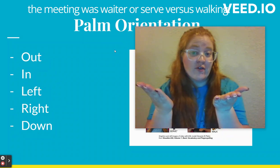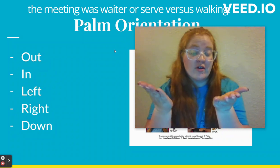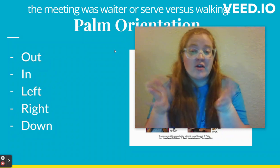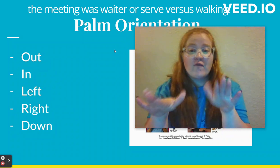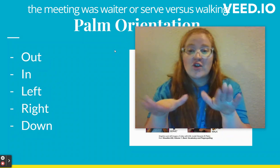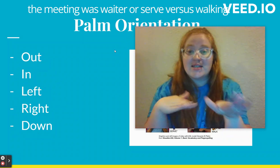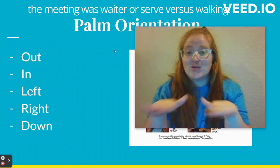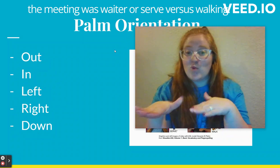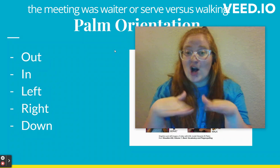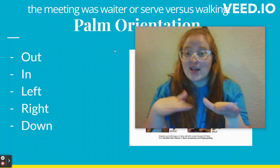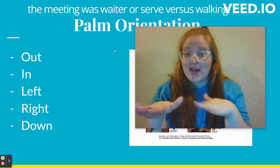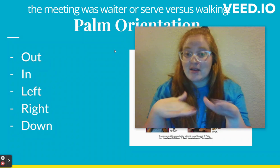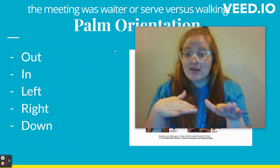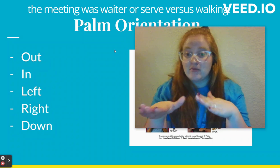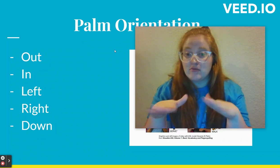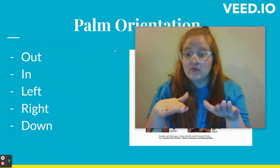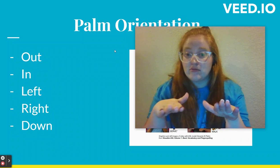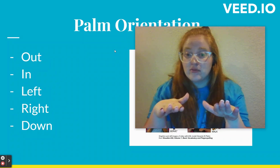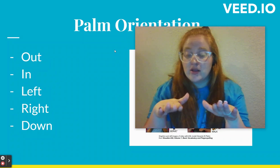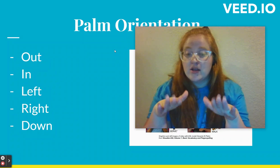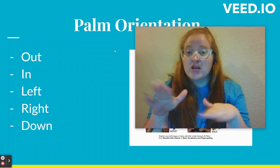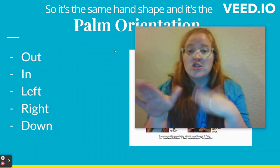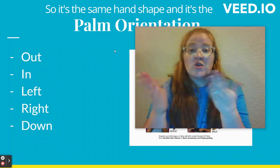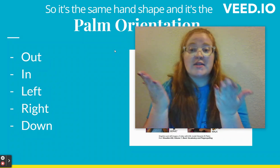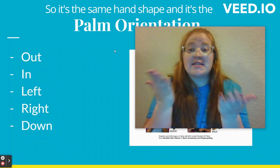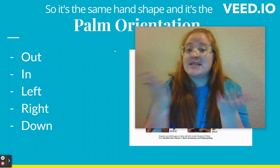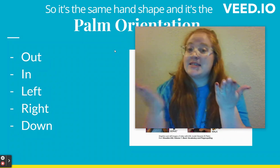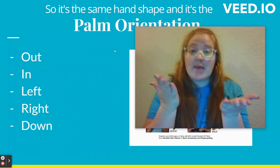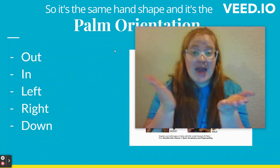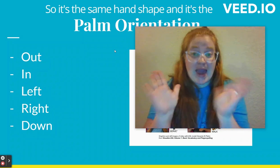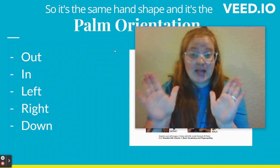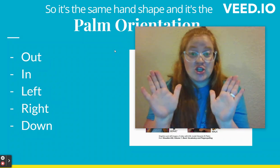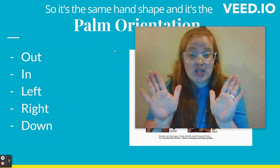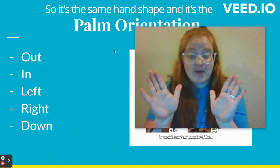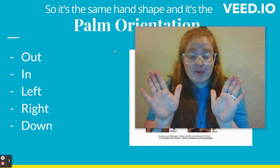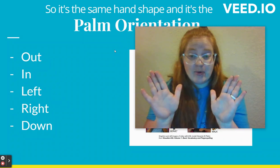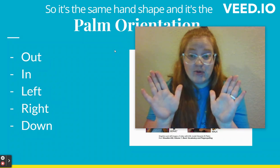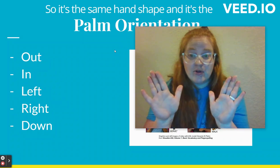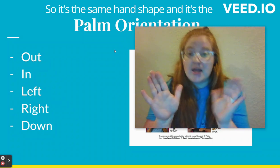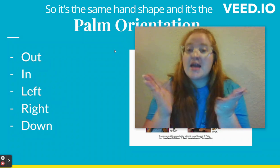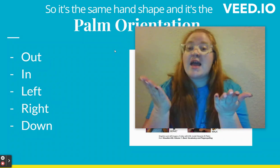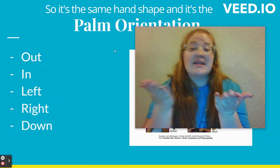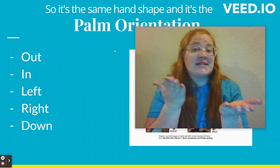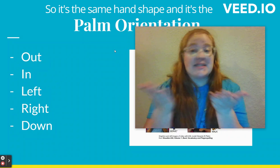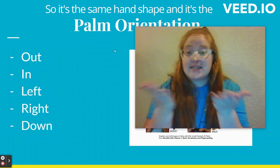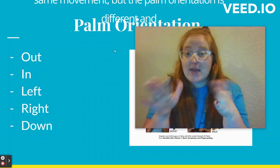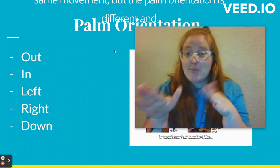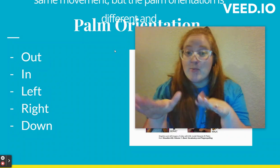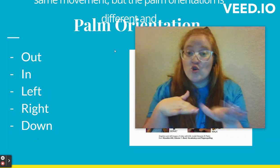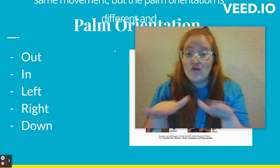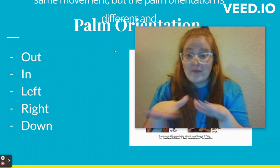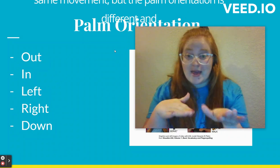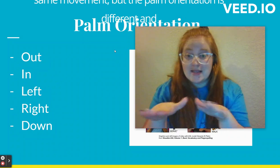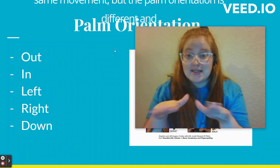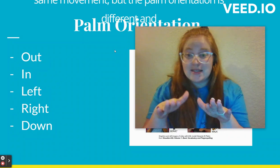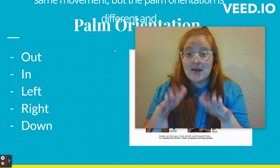serve versus walking. So it's the same hand shape and it's the